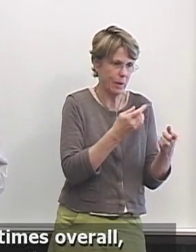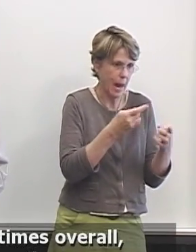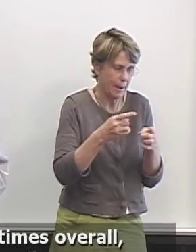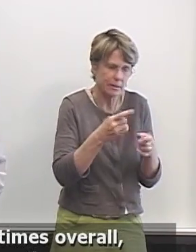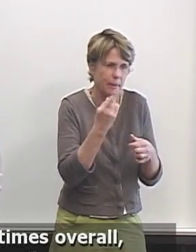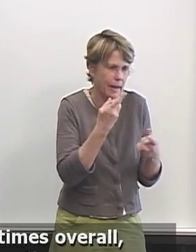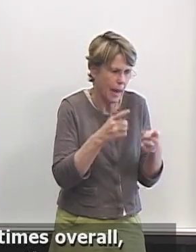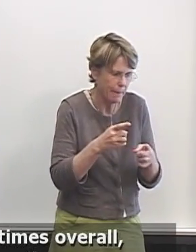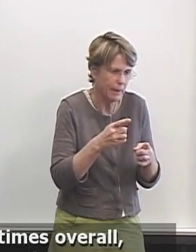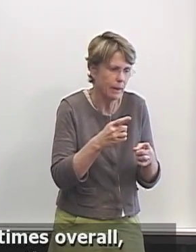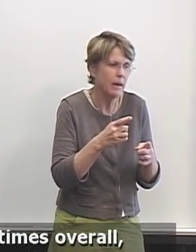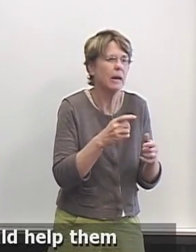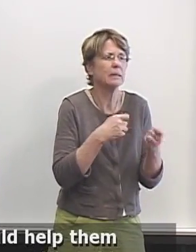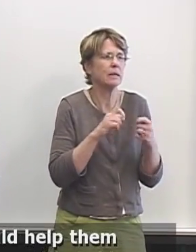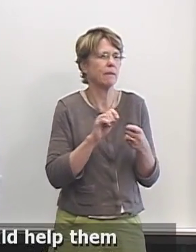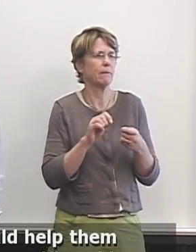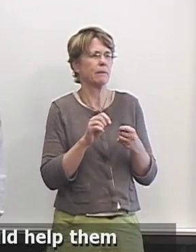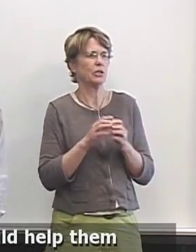overall summative, but